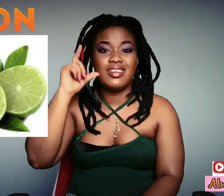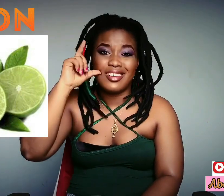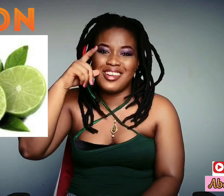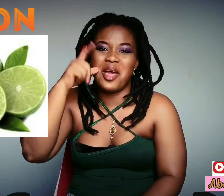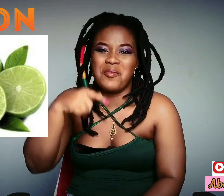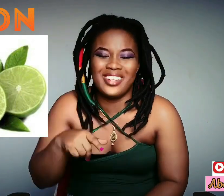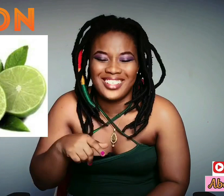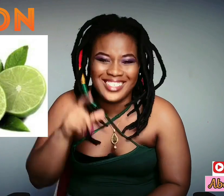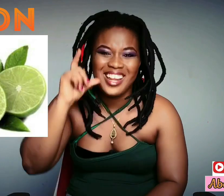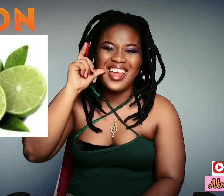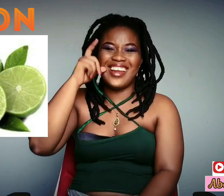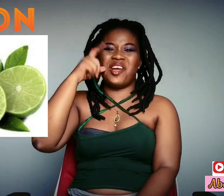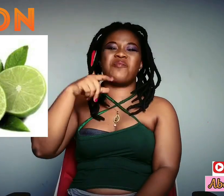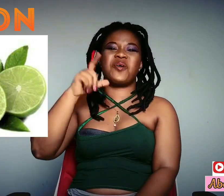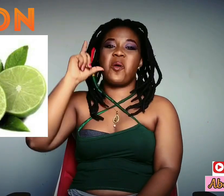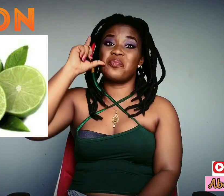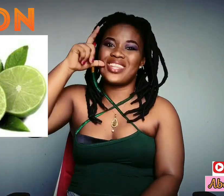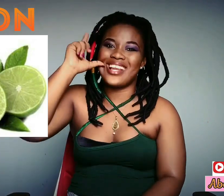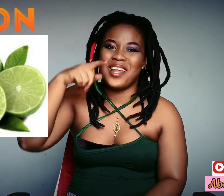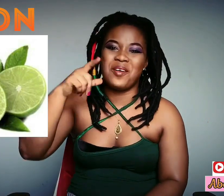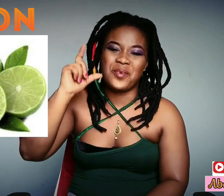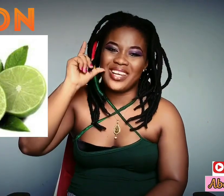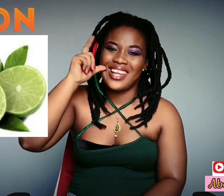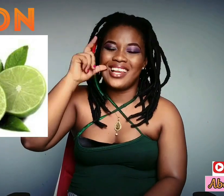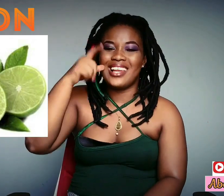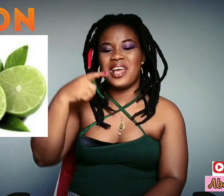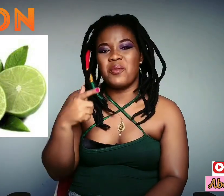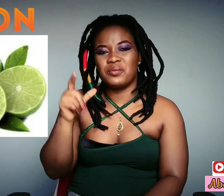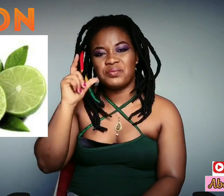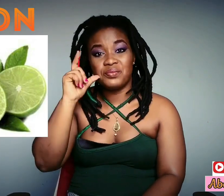Oh. Lemon. Lemon. Lemon. Lemon.